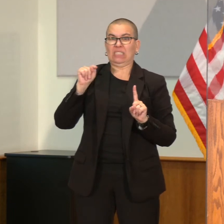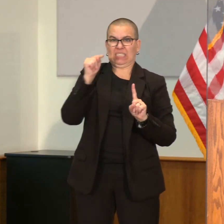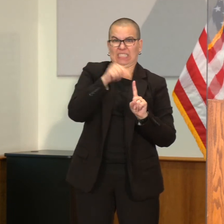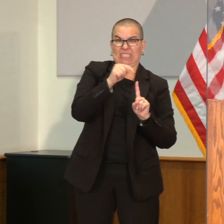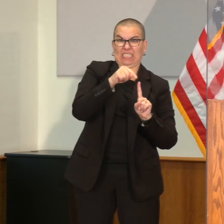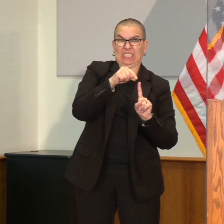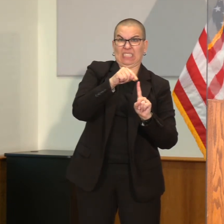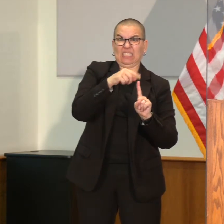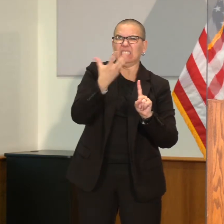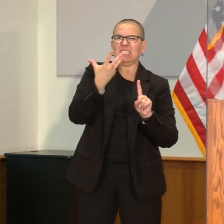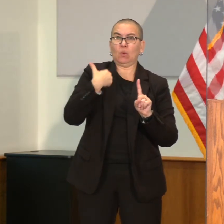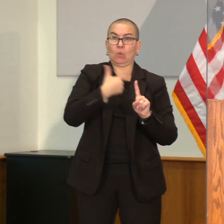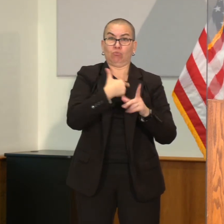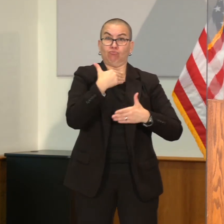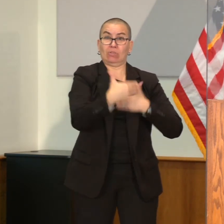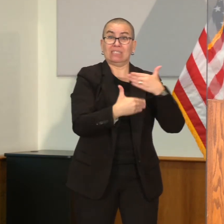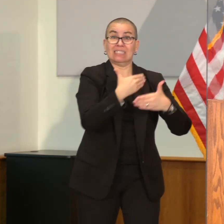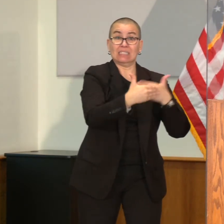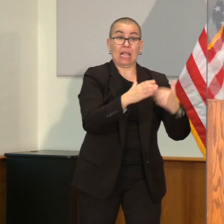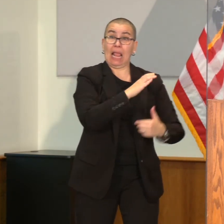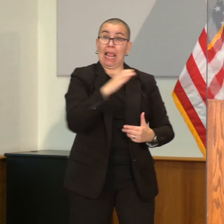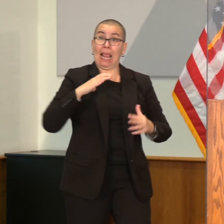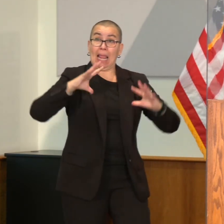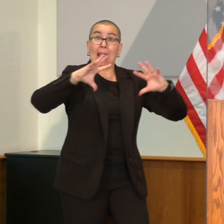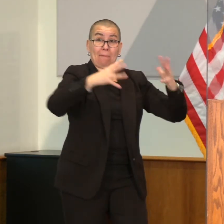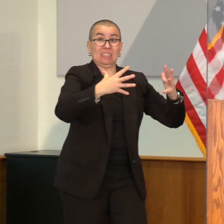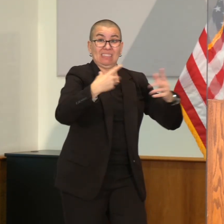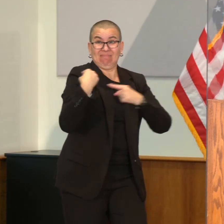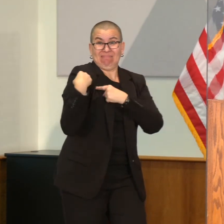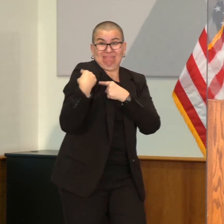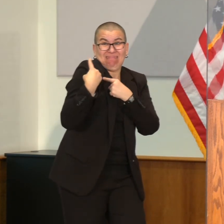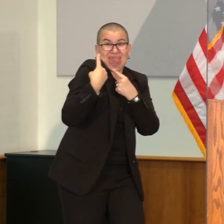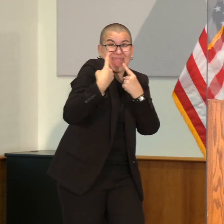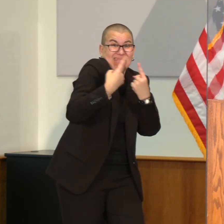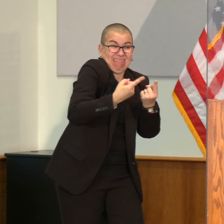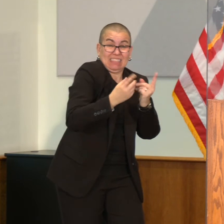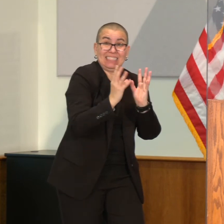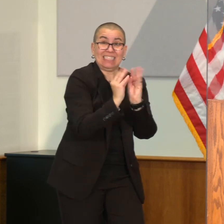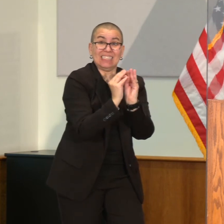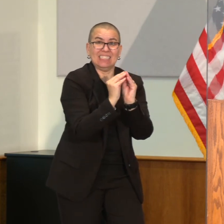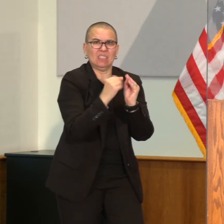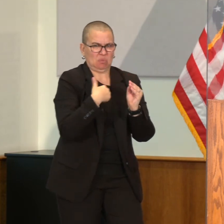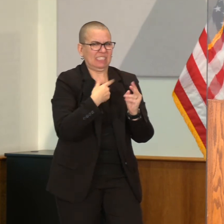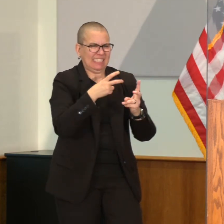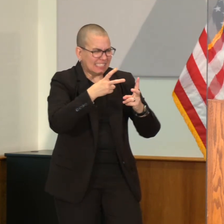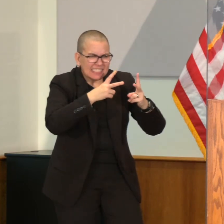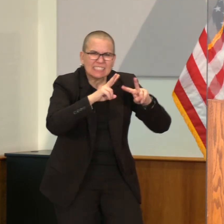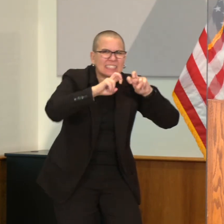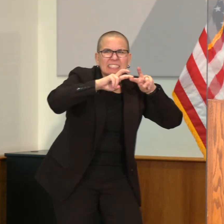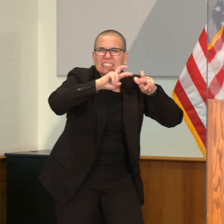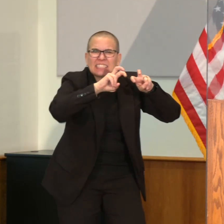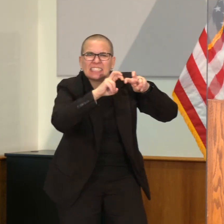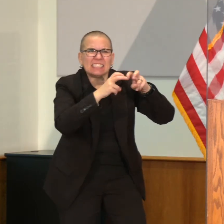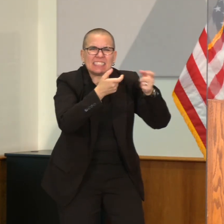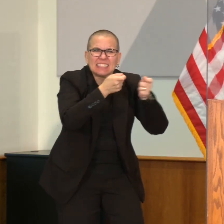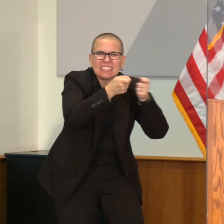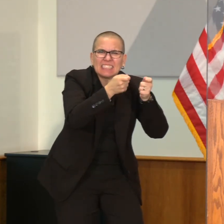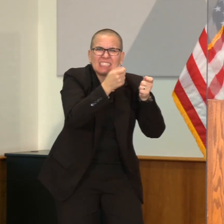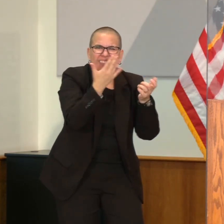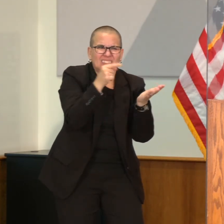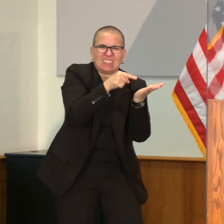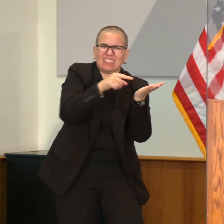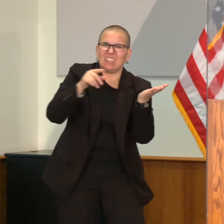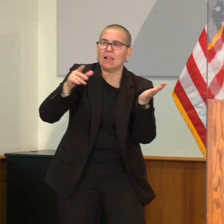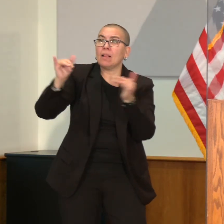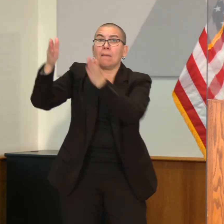we've been doing in our committees since the beginning of the session has dealt with things like that, and whether we want to criminalize that kind of